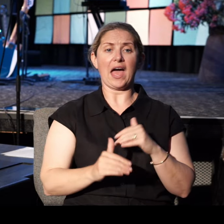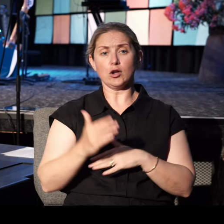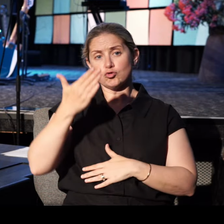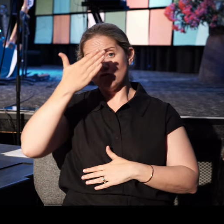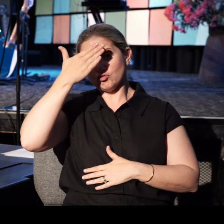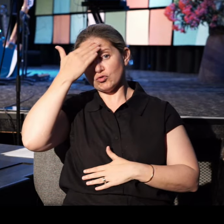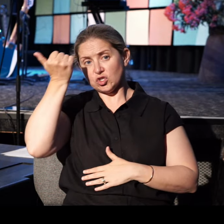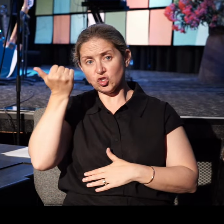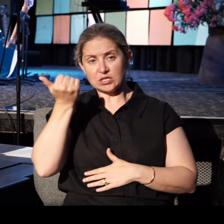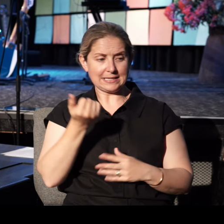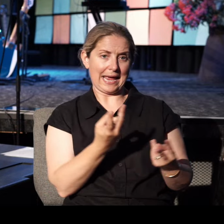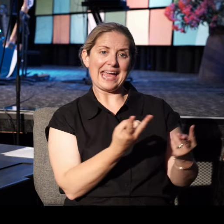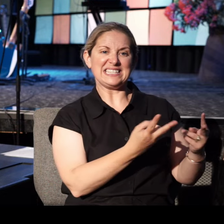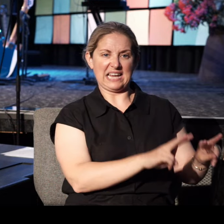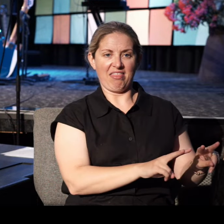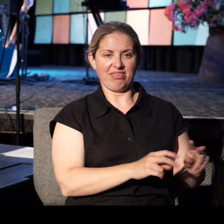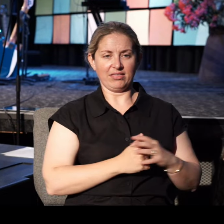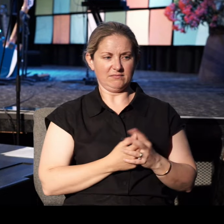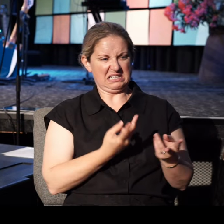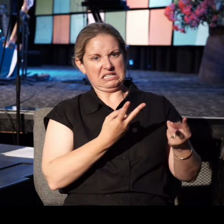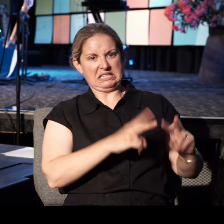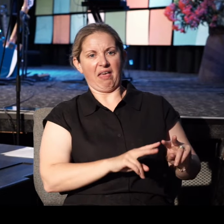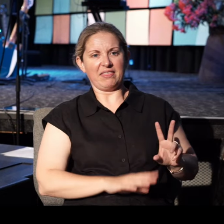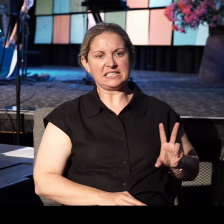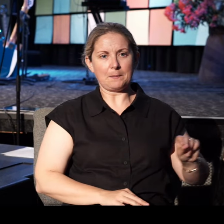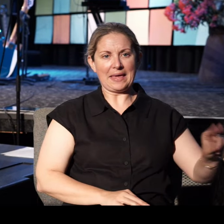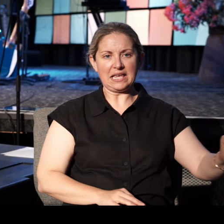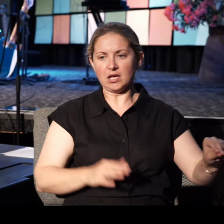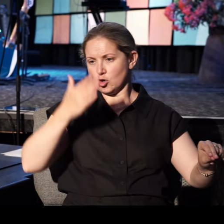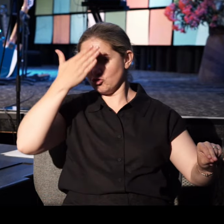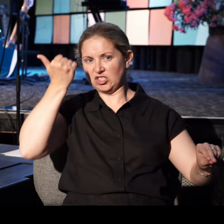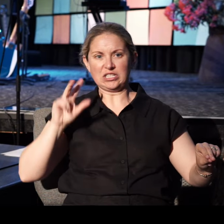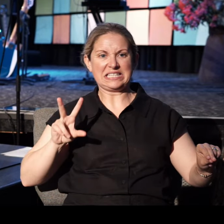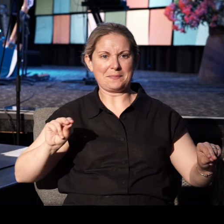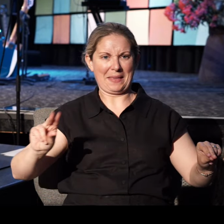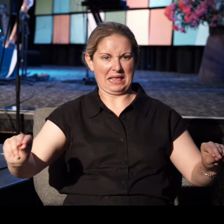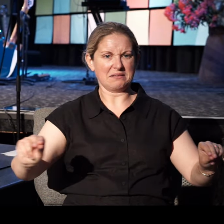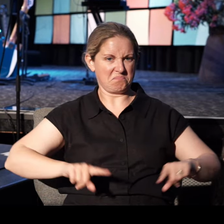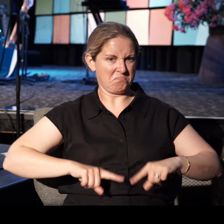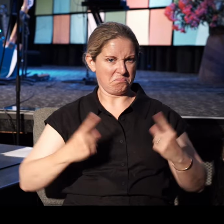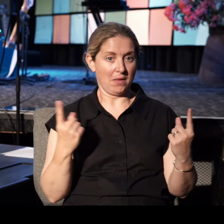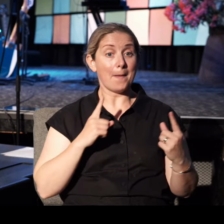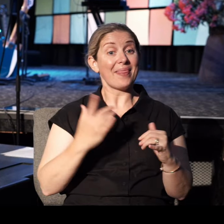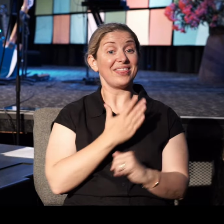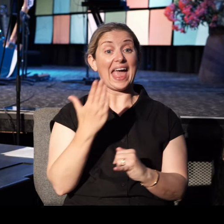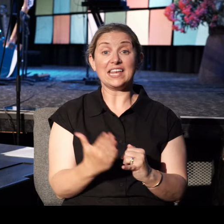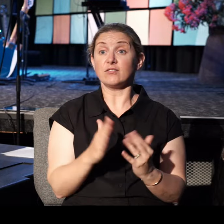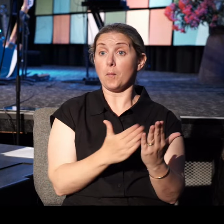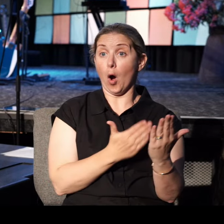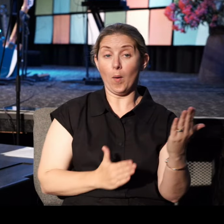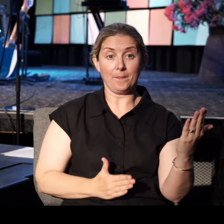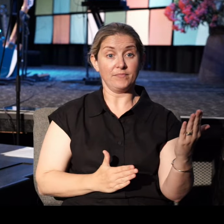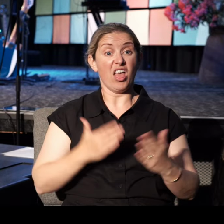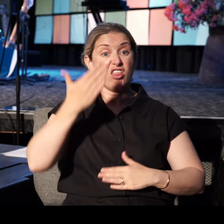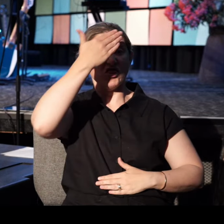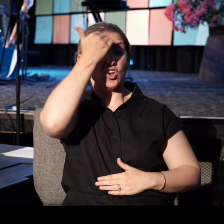speaks, Christian speaks. I won't go through it all as I did, but the last little piece of the poem finishes with this, where the Christian says to